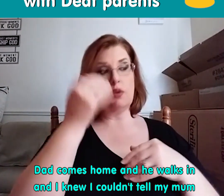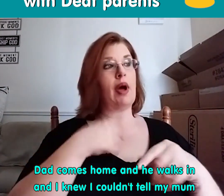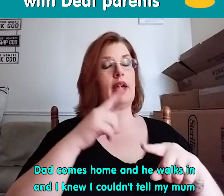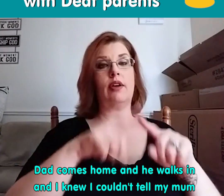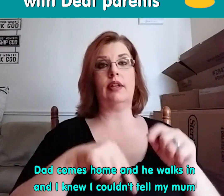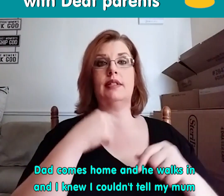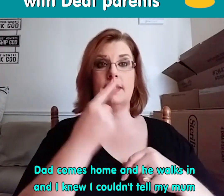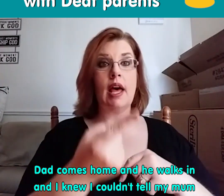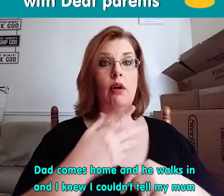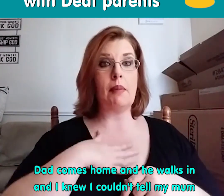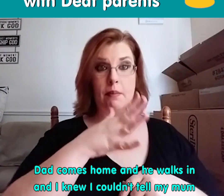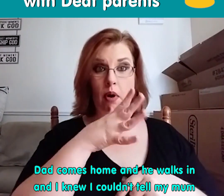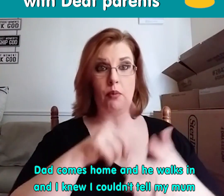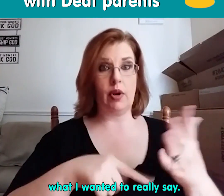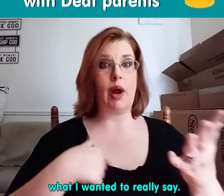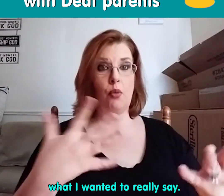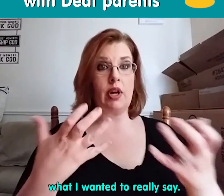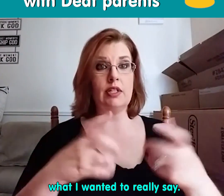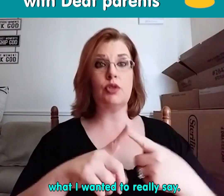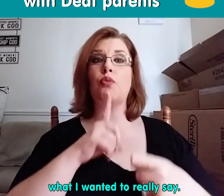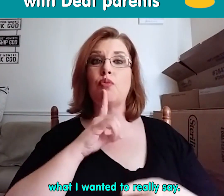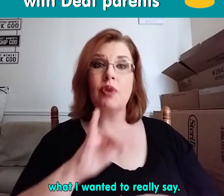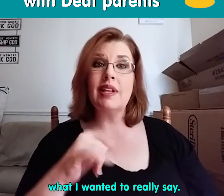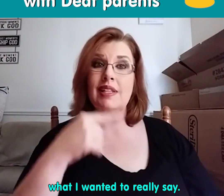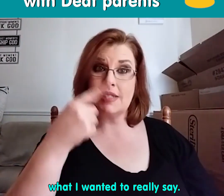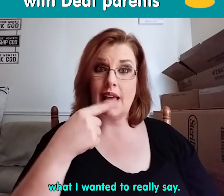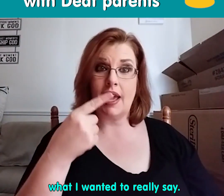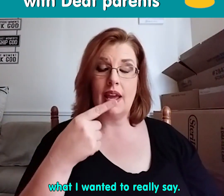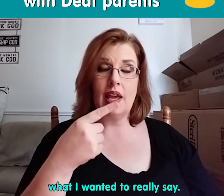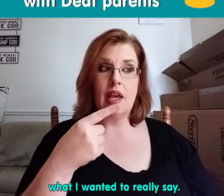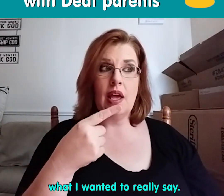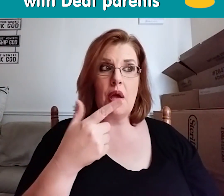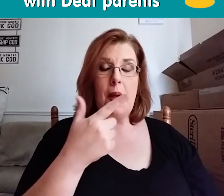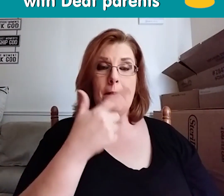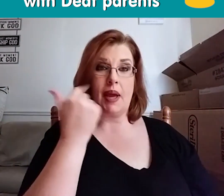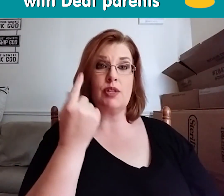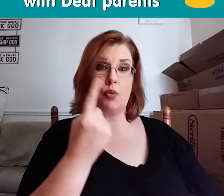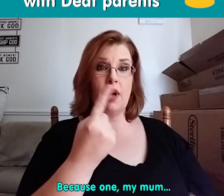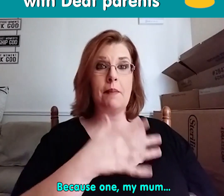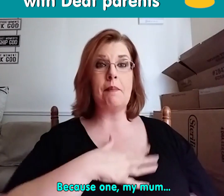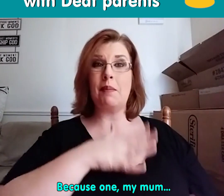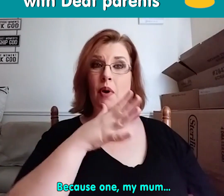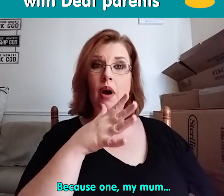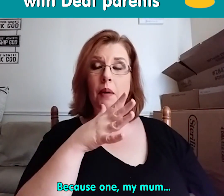knew I couldn't tell my mom what I wanted to really say. Because one, my